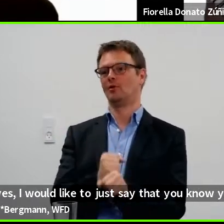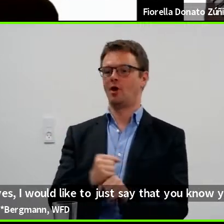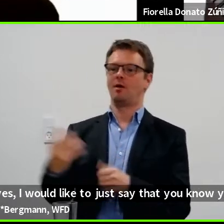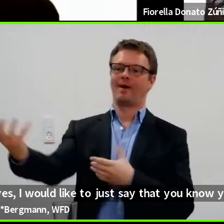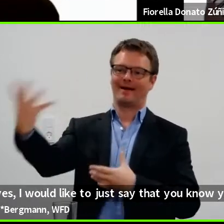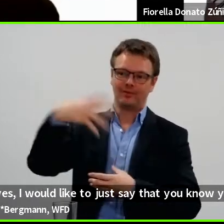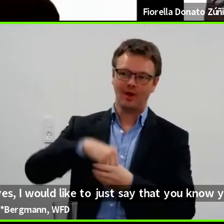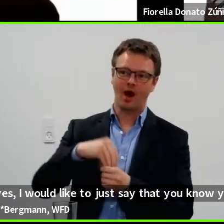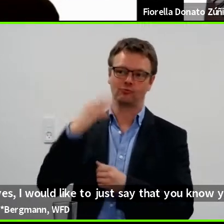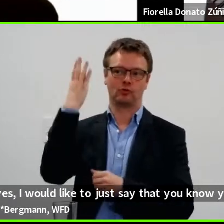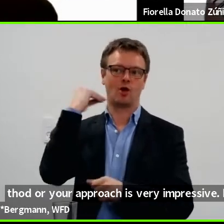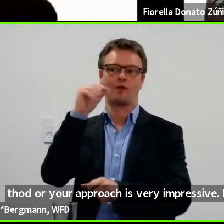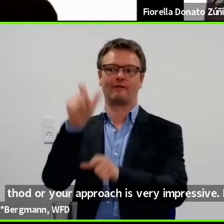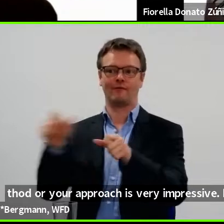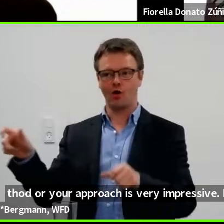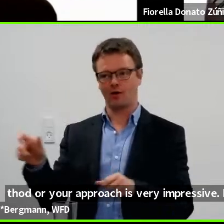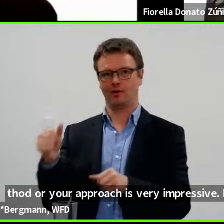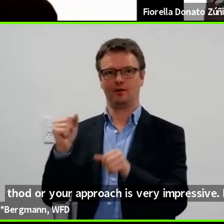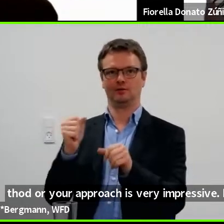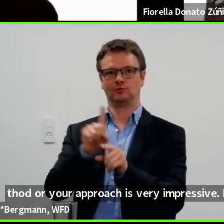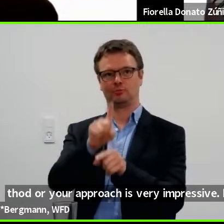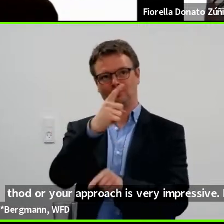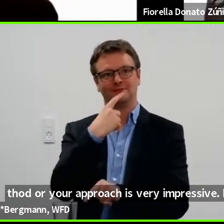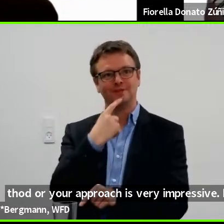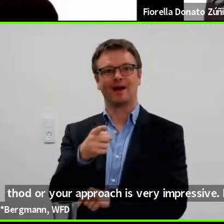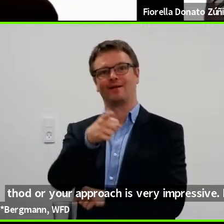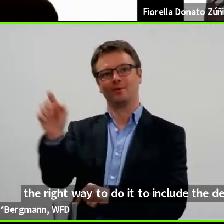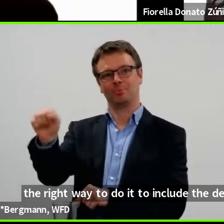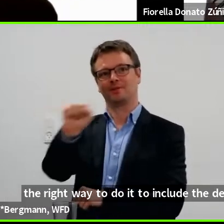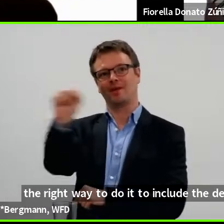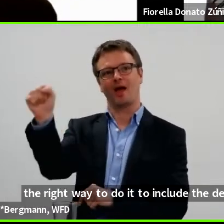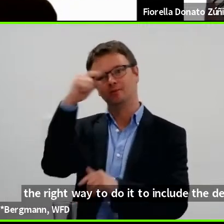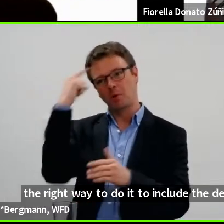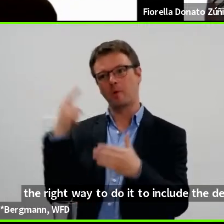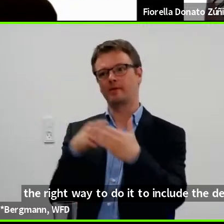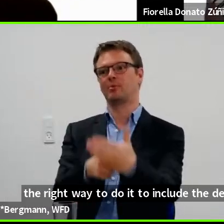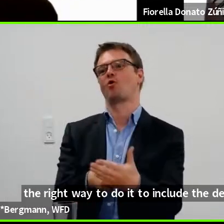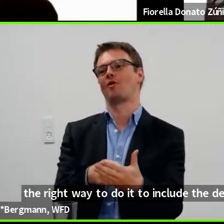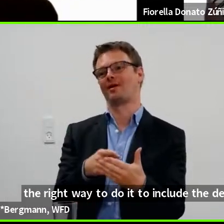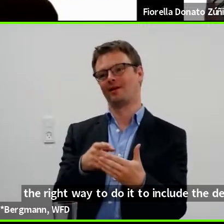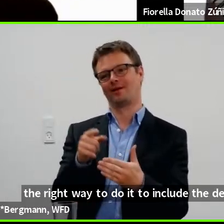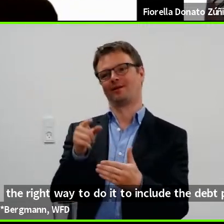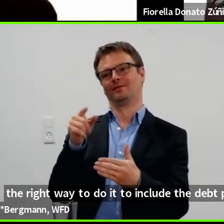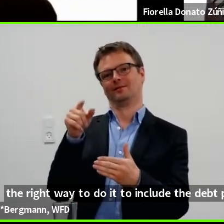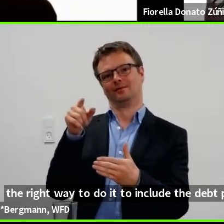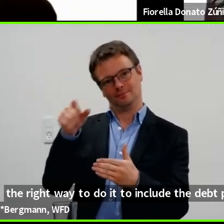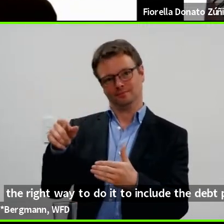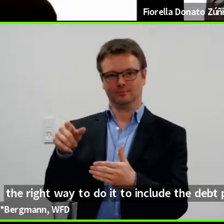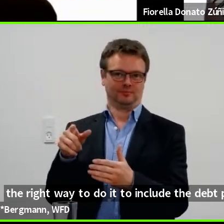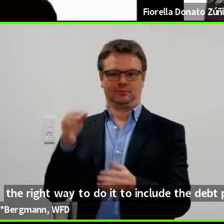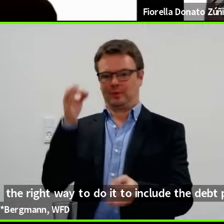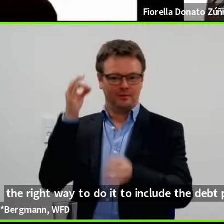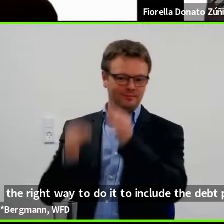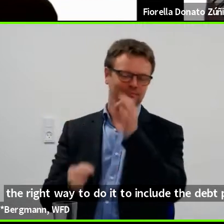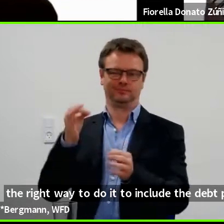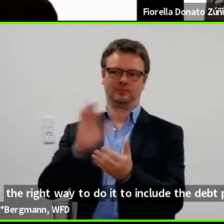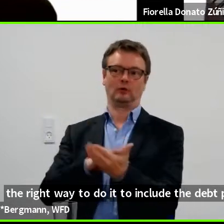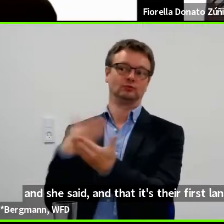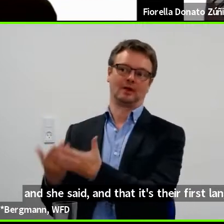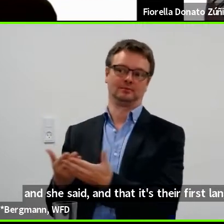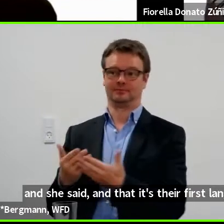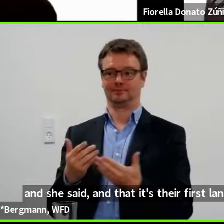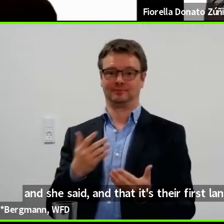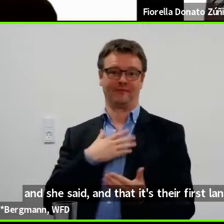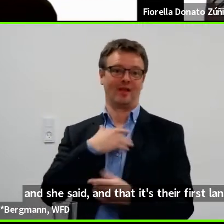Really, it's the right way to do it, to include the deaf population, as you said, and that it's their first